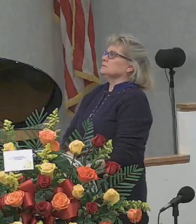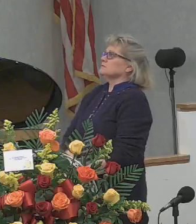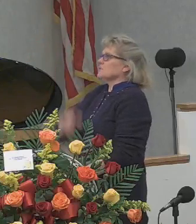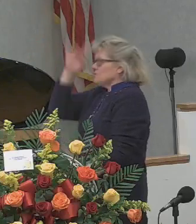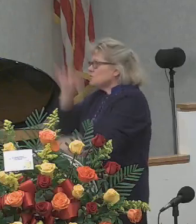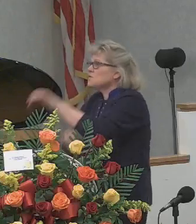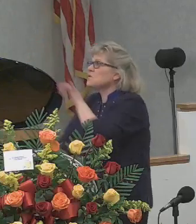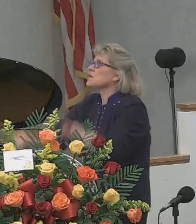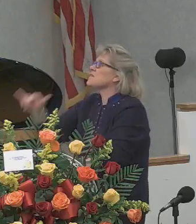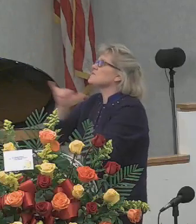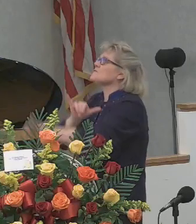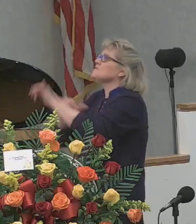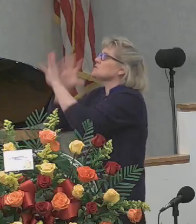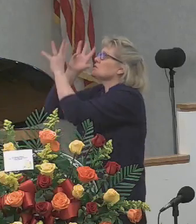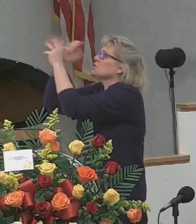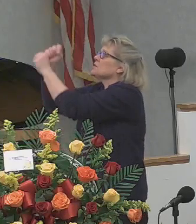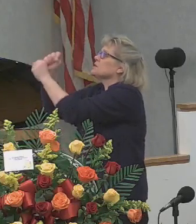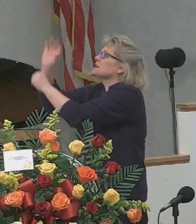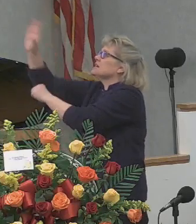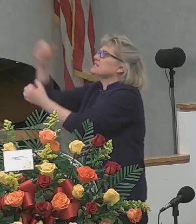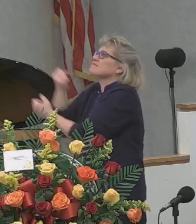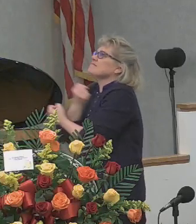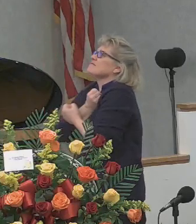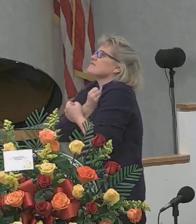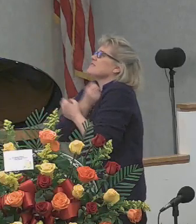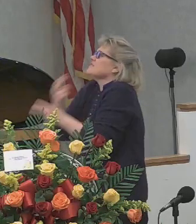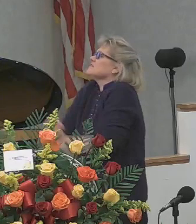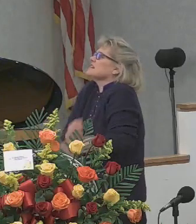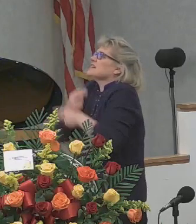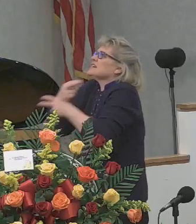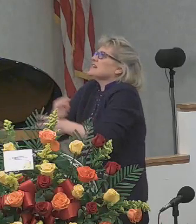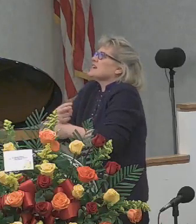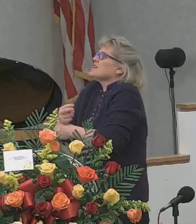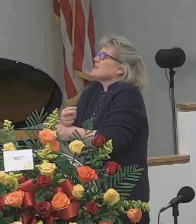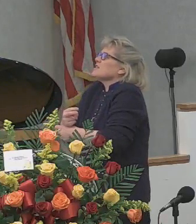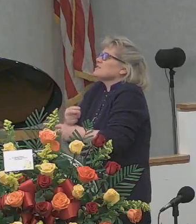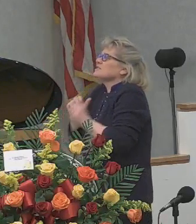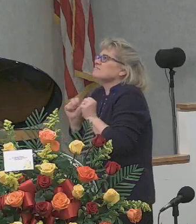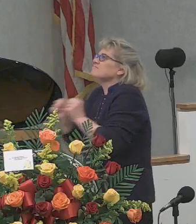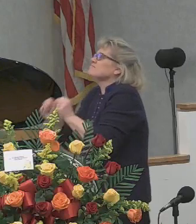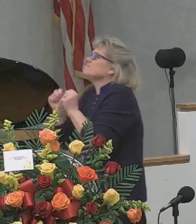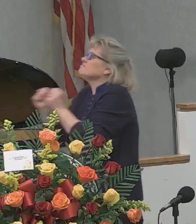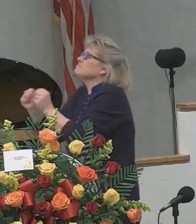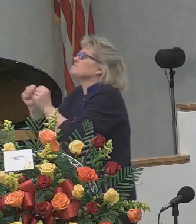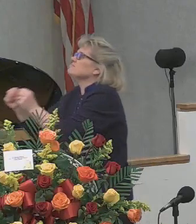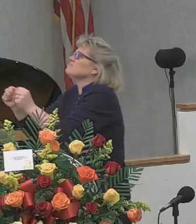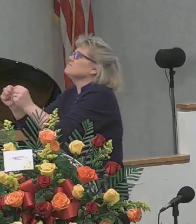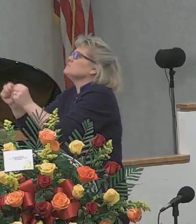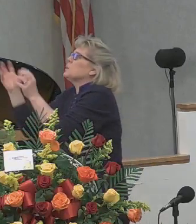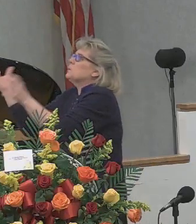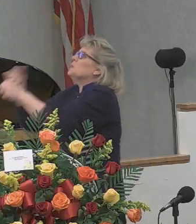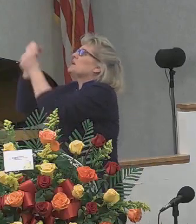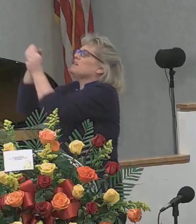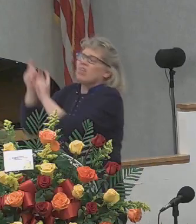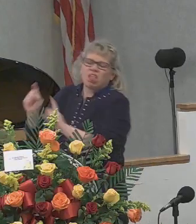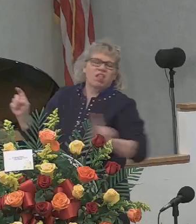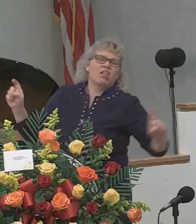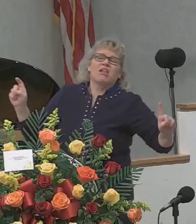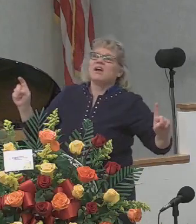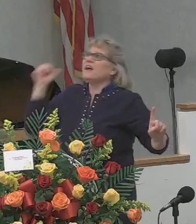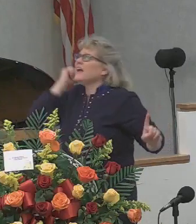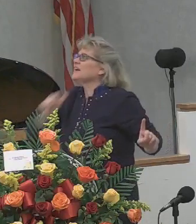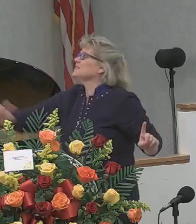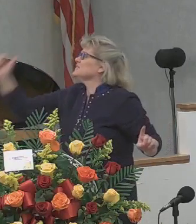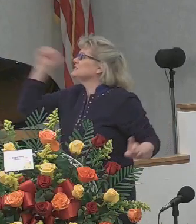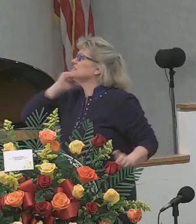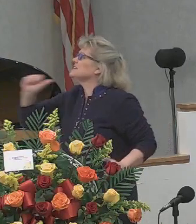Forever encompassed in God's loving care, he marches forward by win or by loss, as